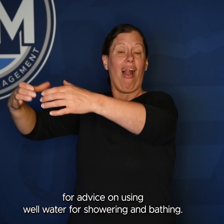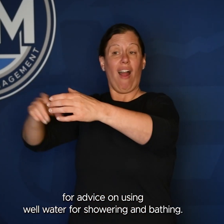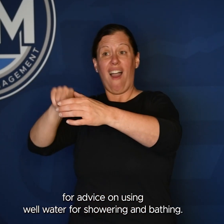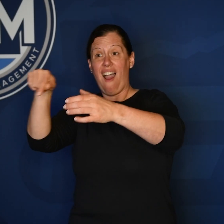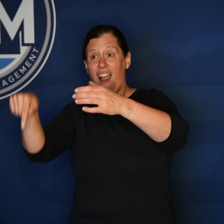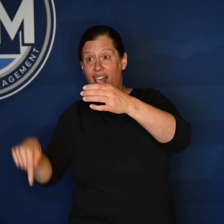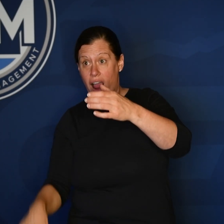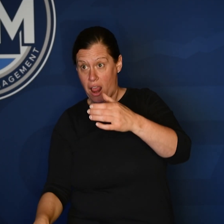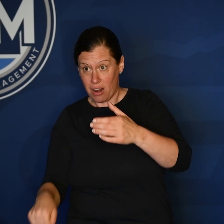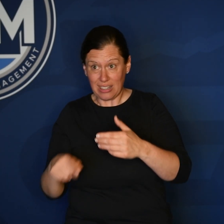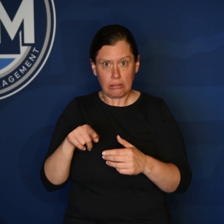bathing.